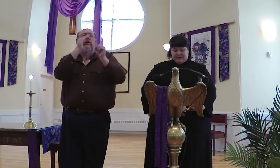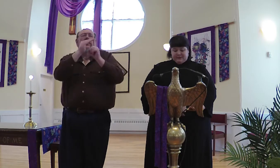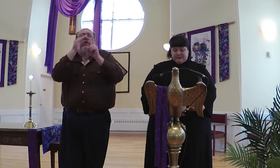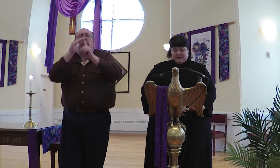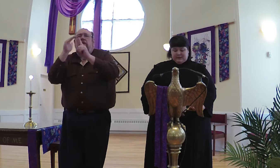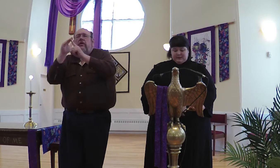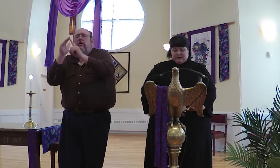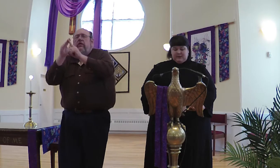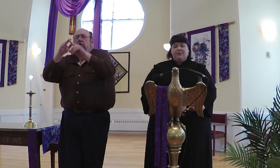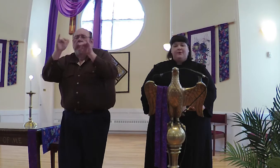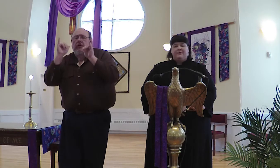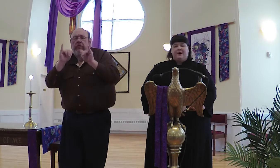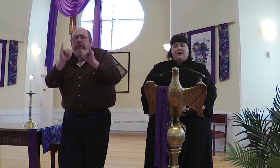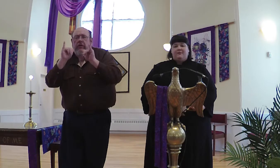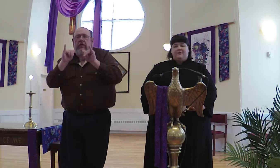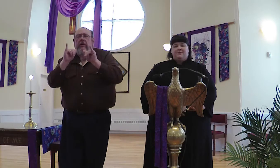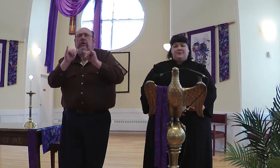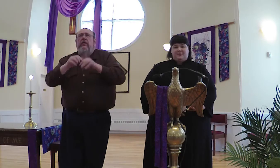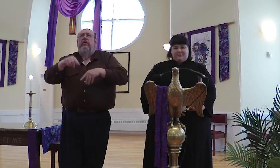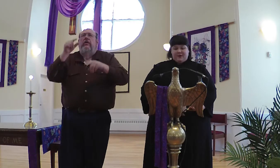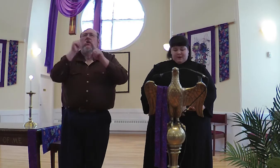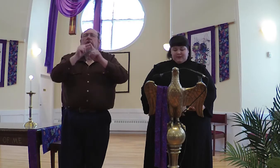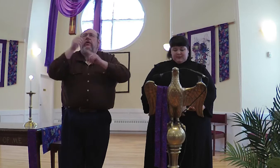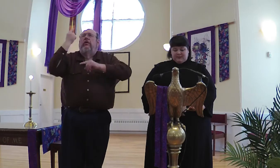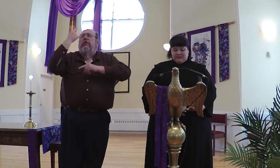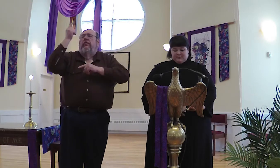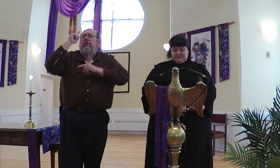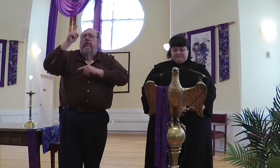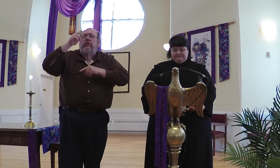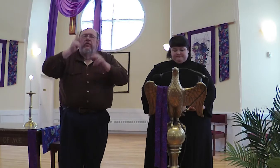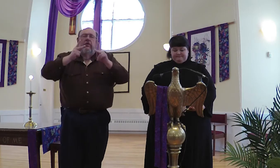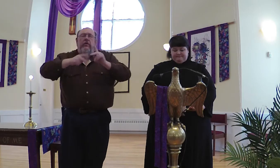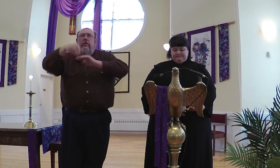removed. The word of God for the people of God.